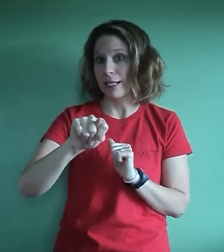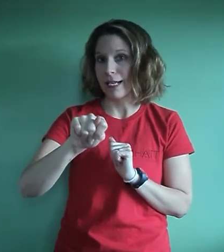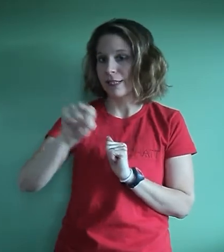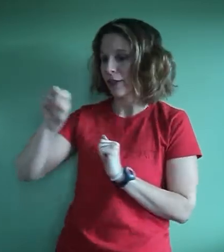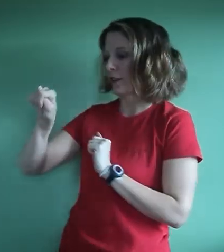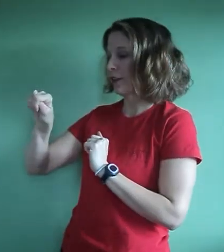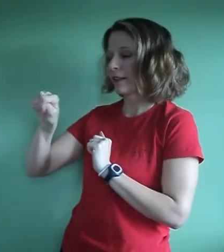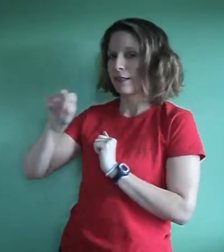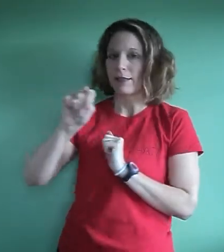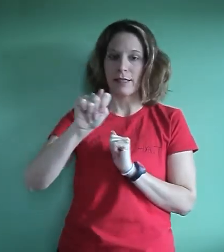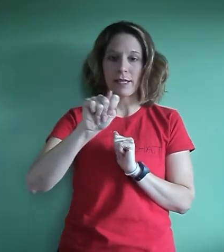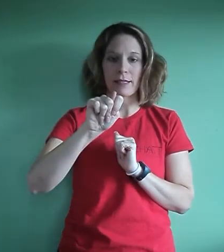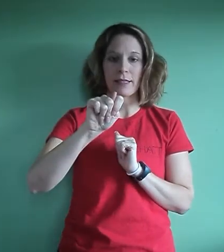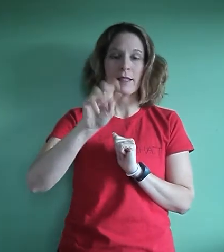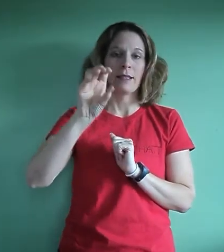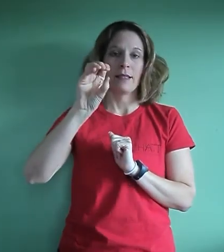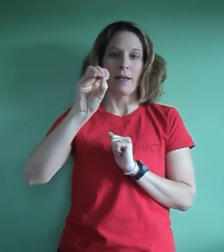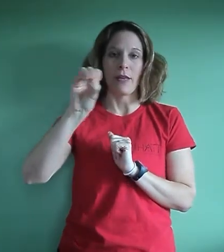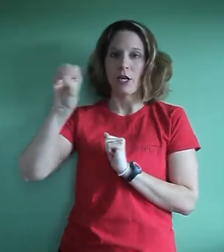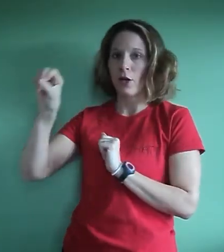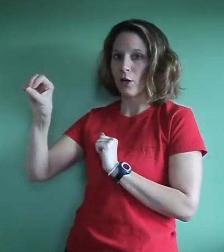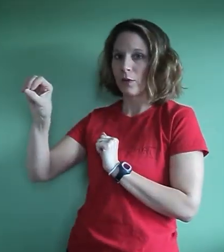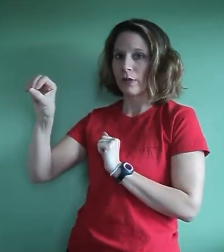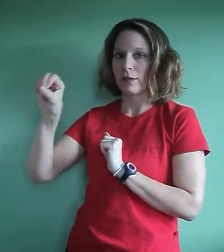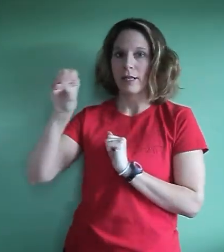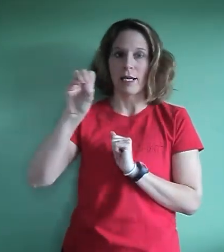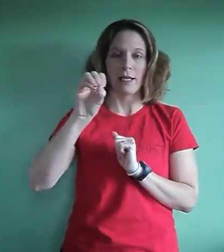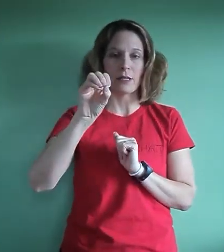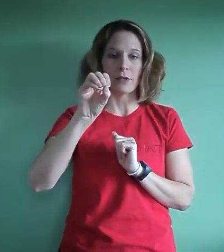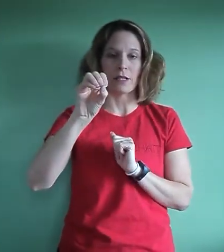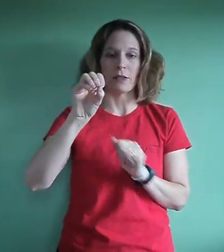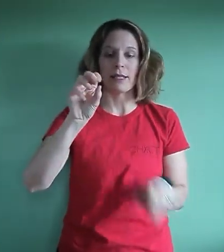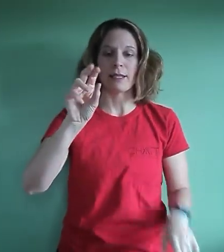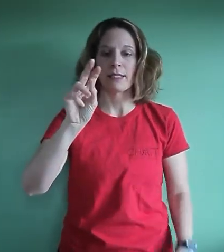index finger like this. And then an O. Okay, so it's going to look like this.